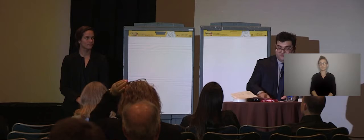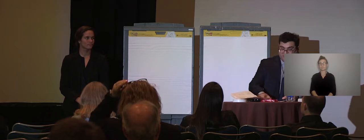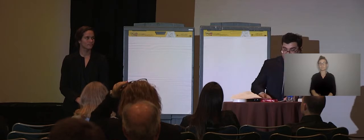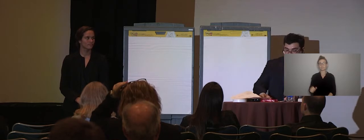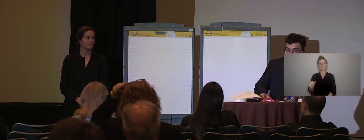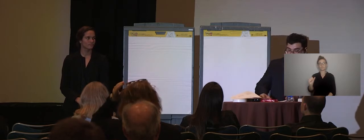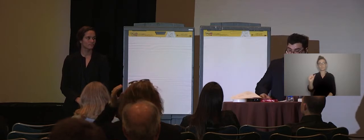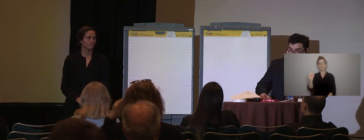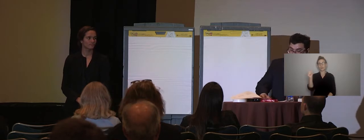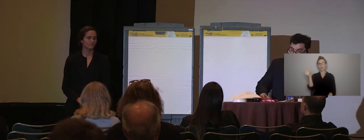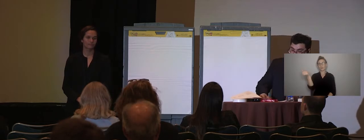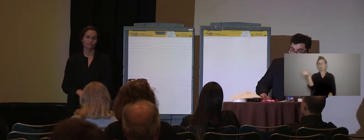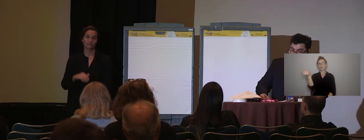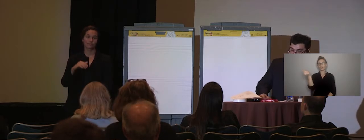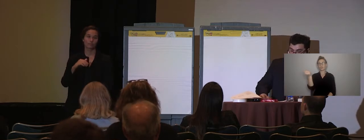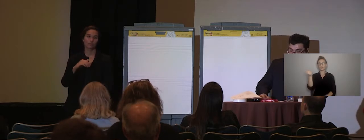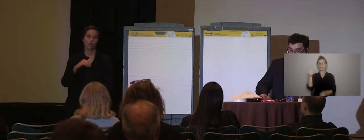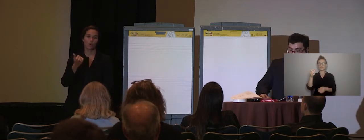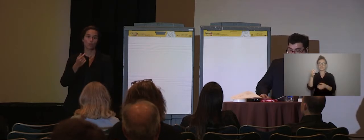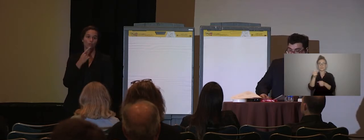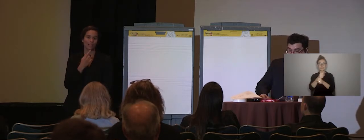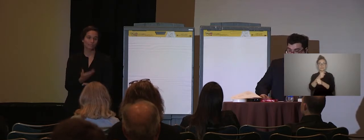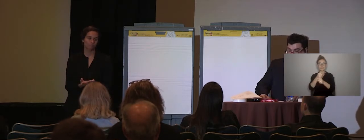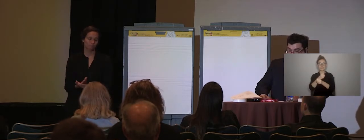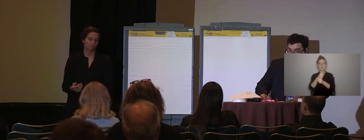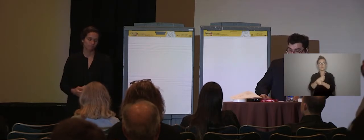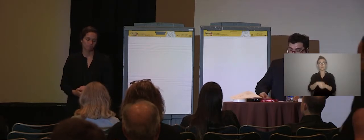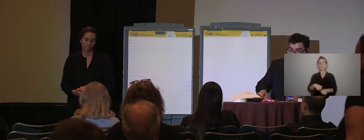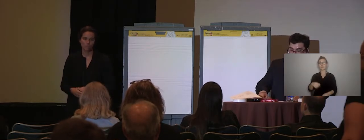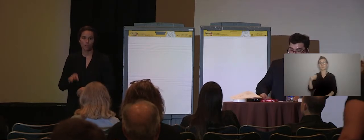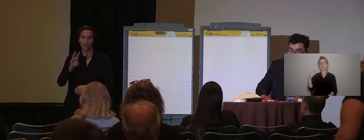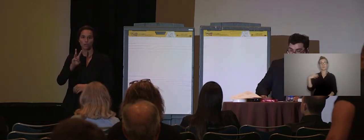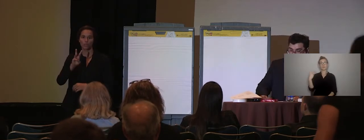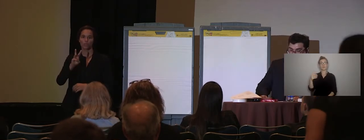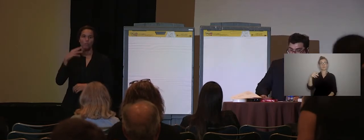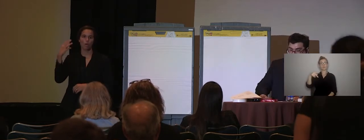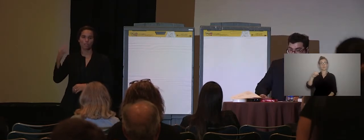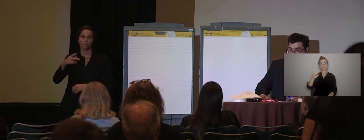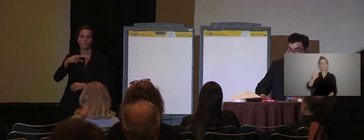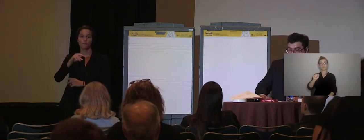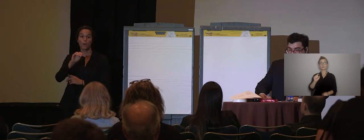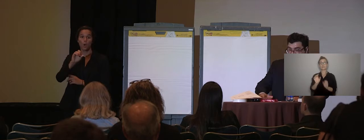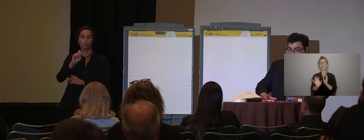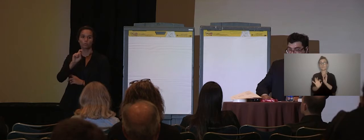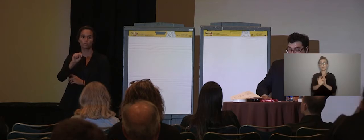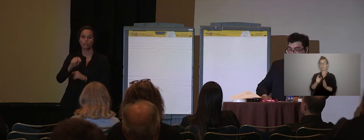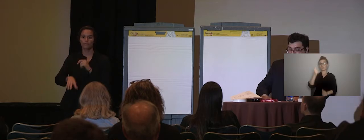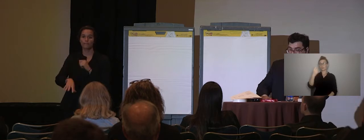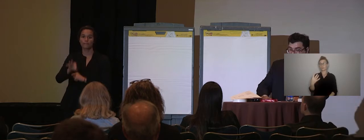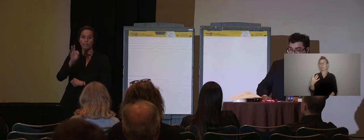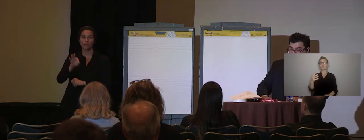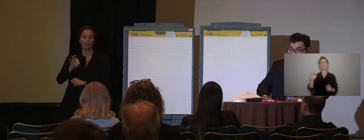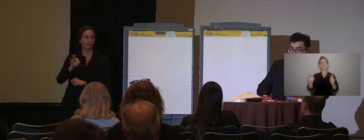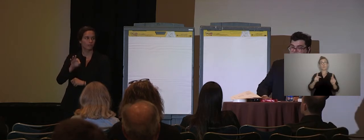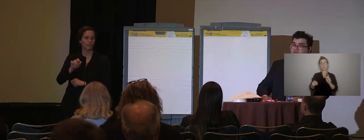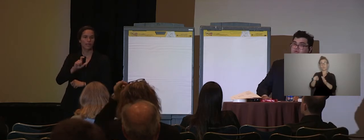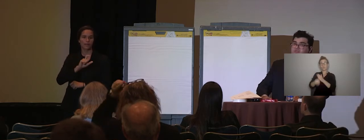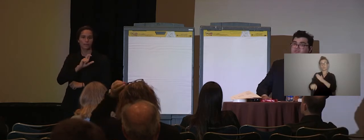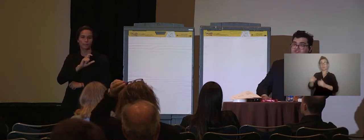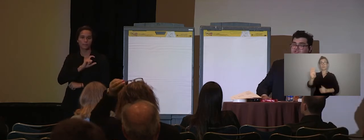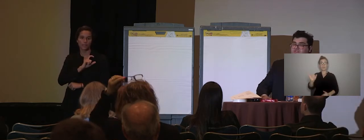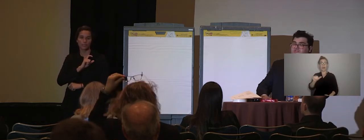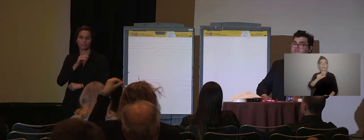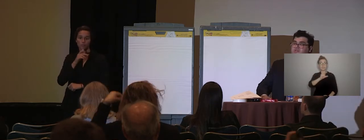Another interesting statistic. The Washington Post found that 1/4 of people killed by police officers in 2015 had mental